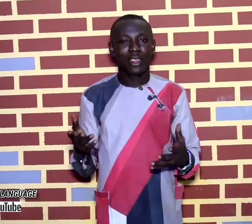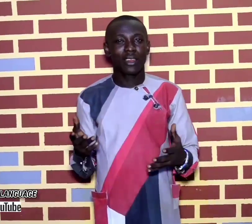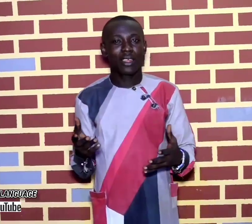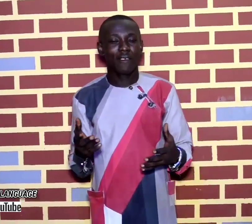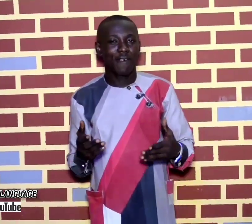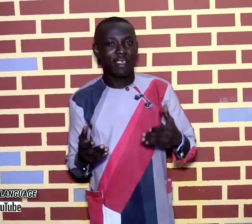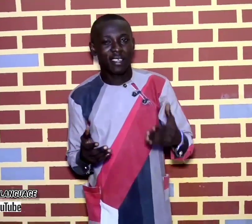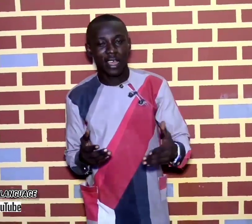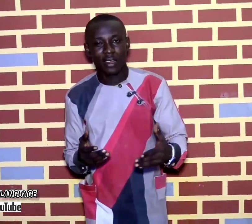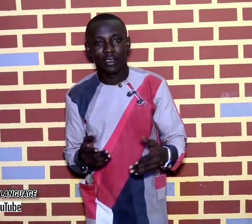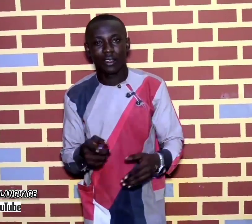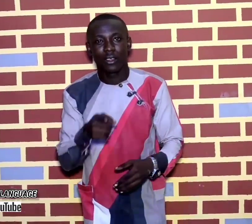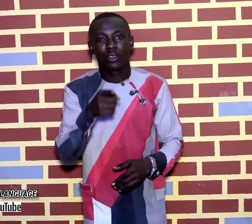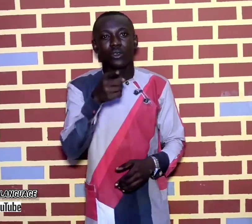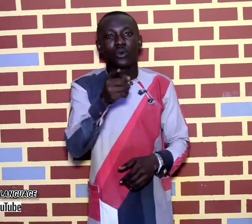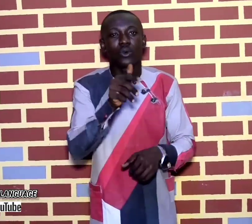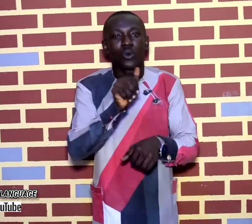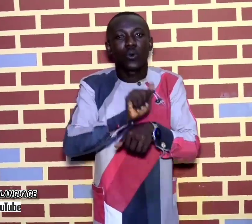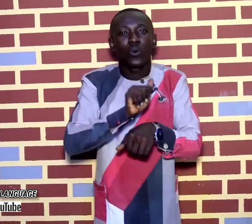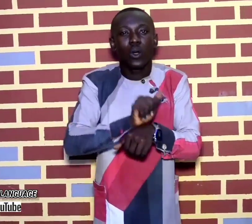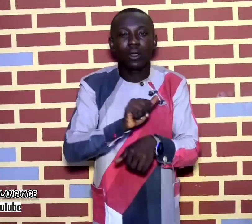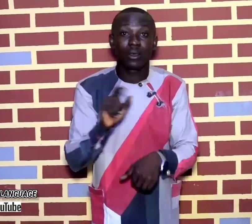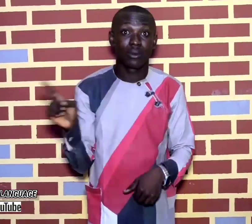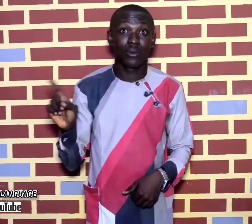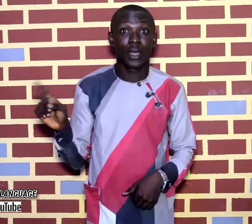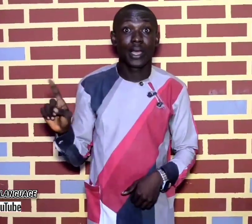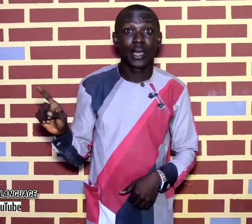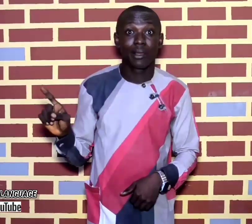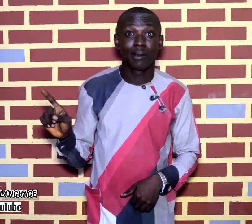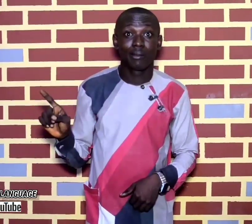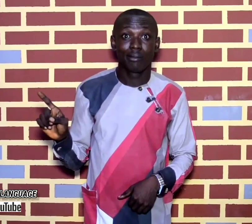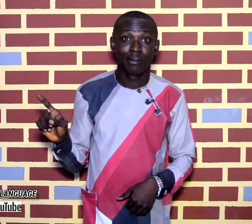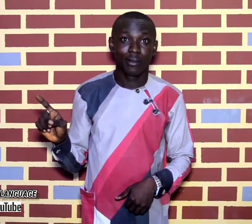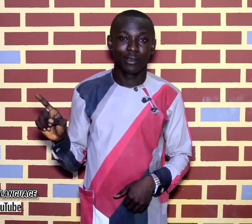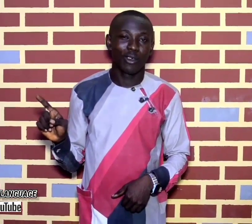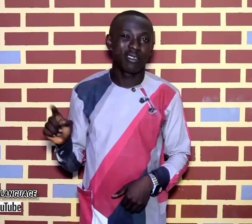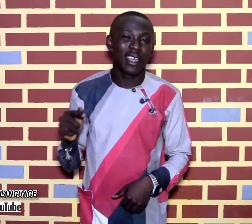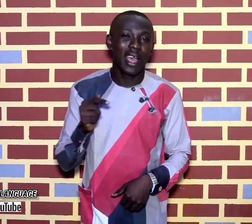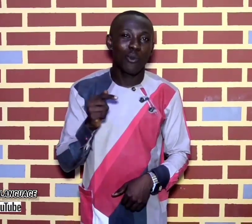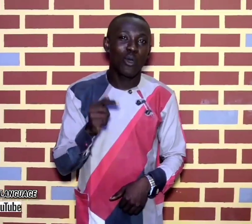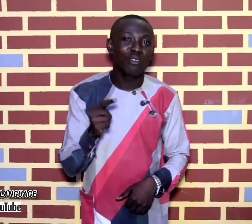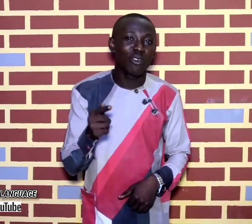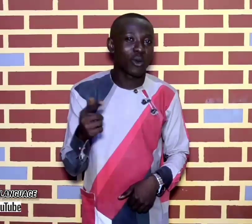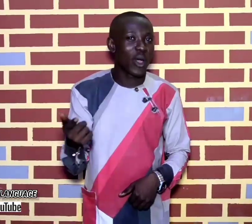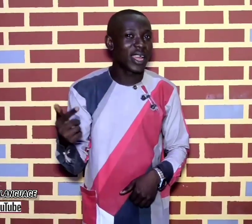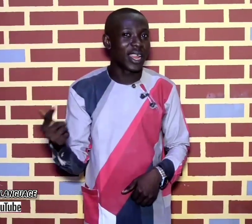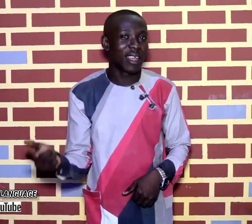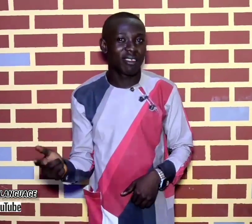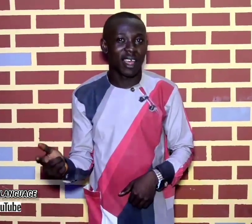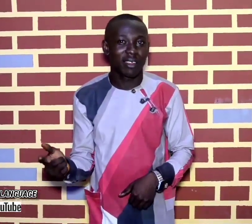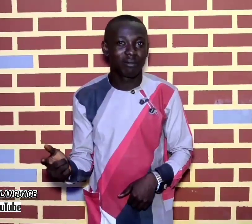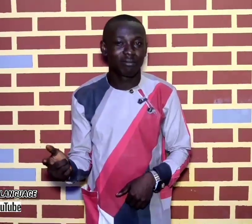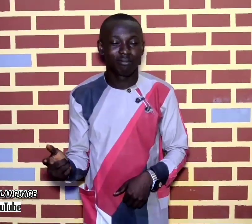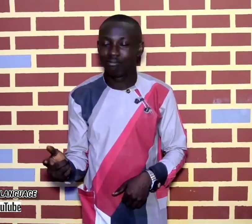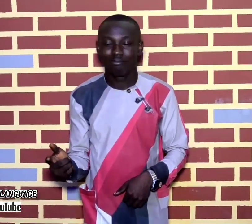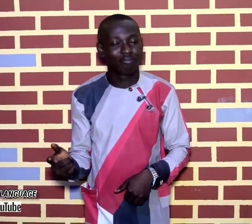Imagine if I sign, you work where? Does the question require an answer?